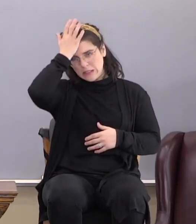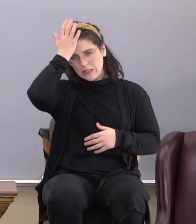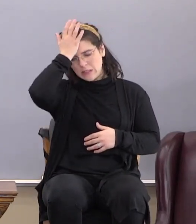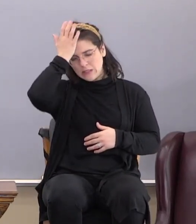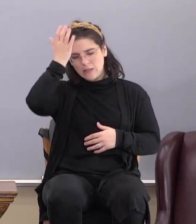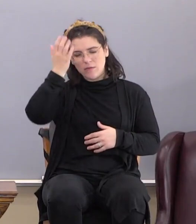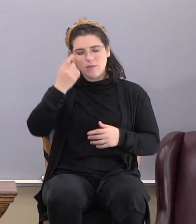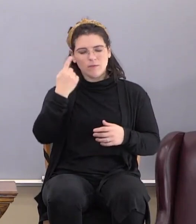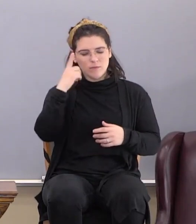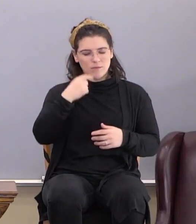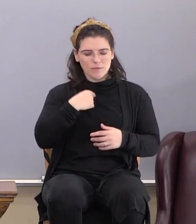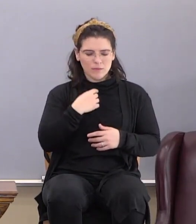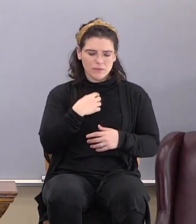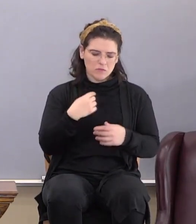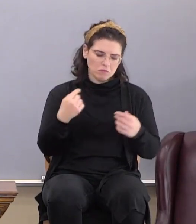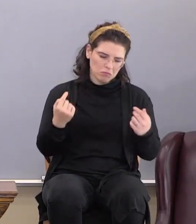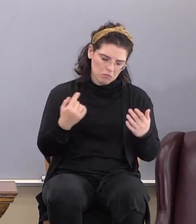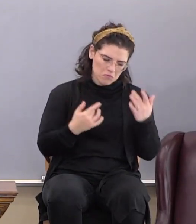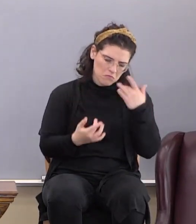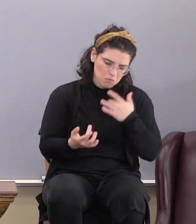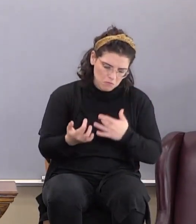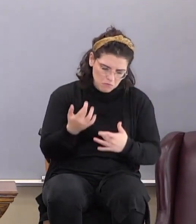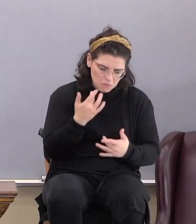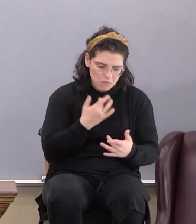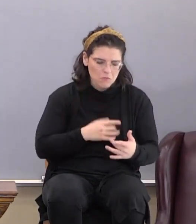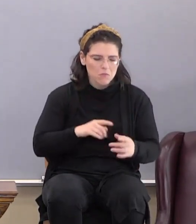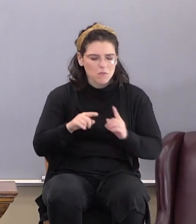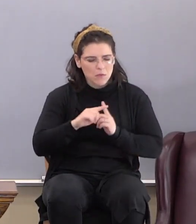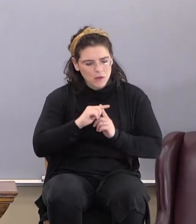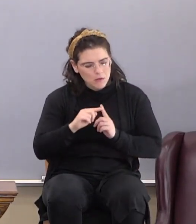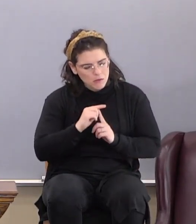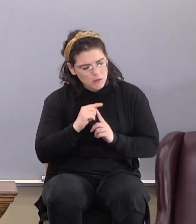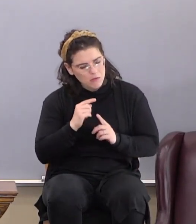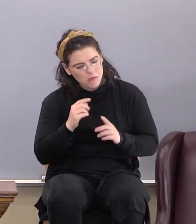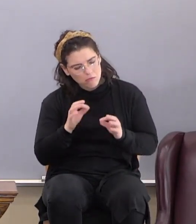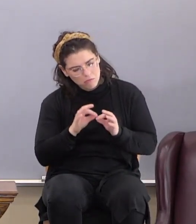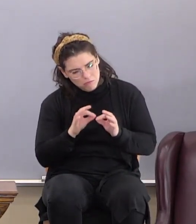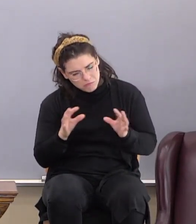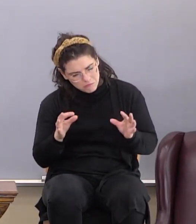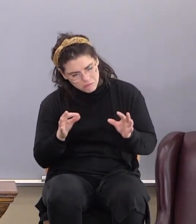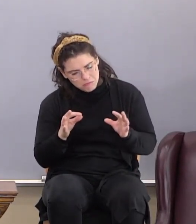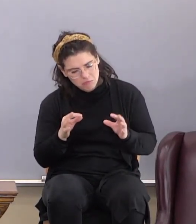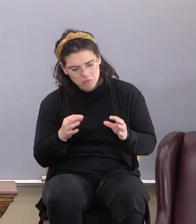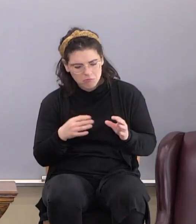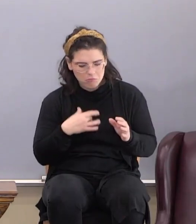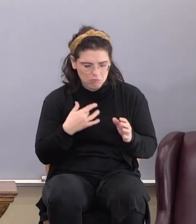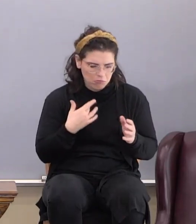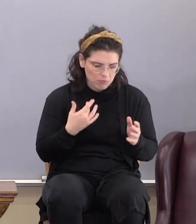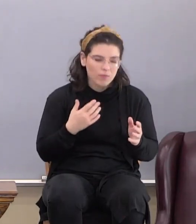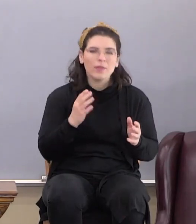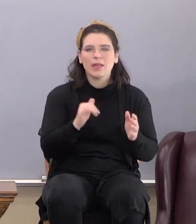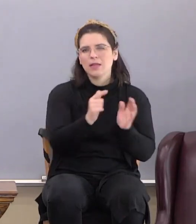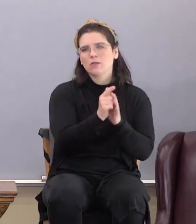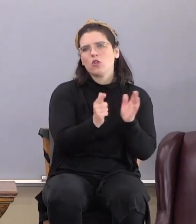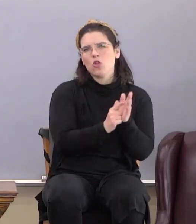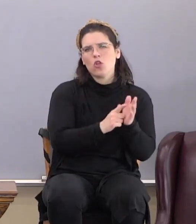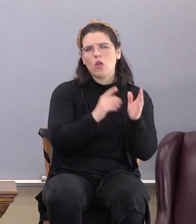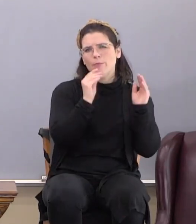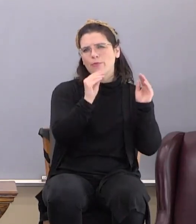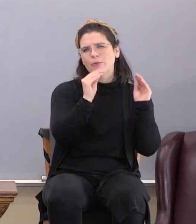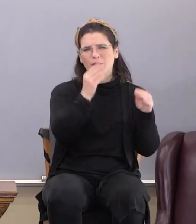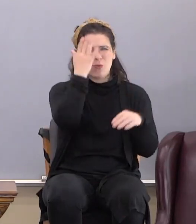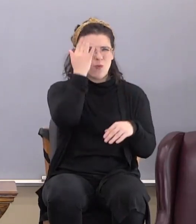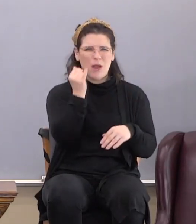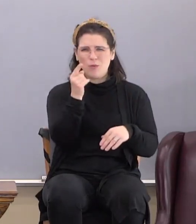to wallow in shame and guilt and a sense of low worth, that's the law principle. Why would you think that